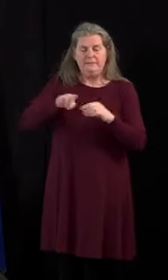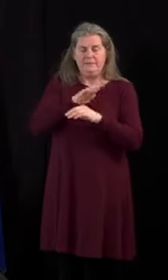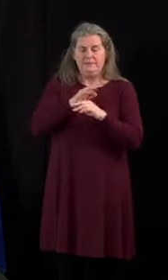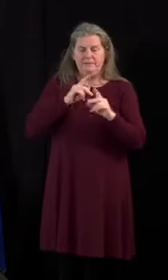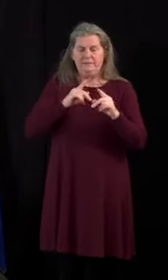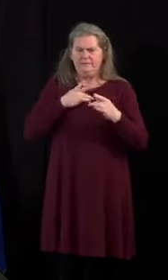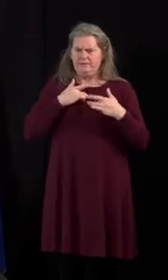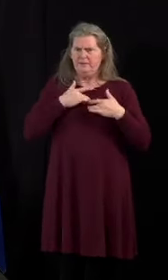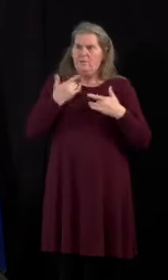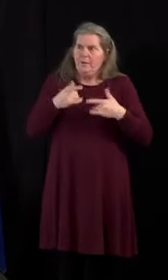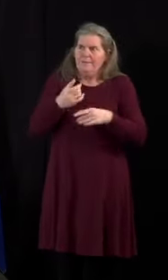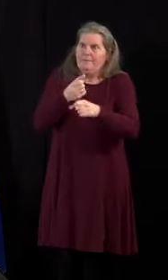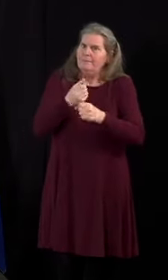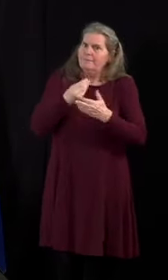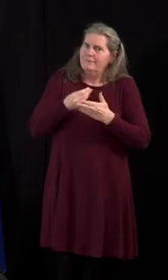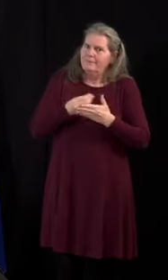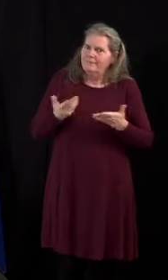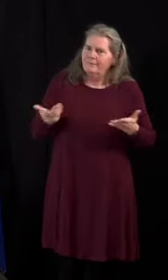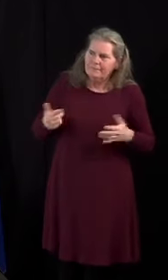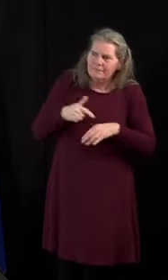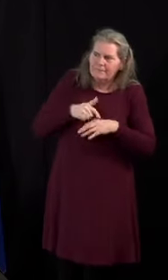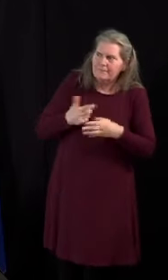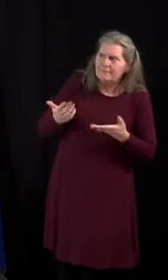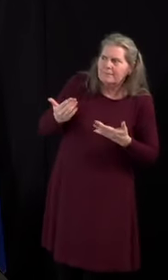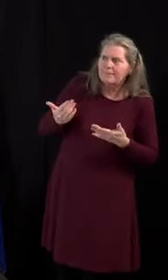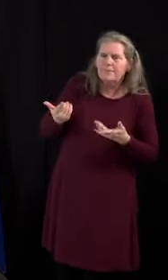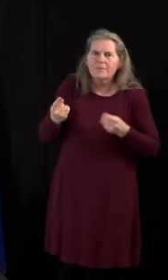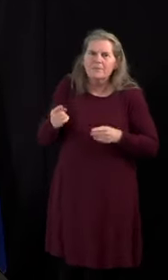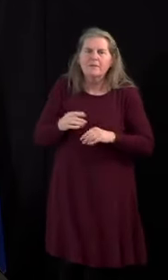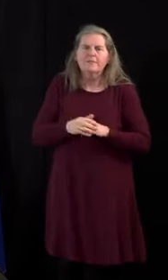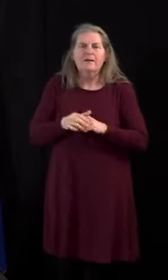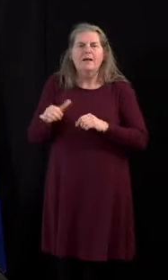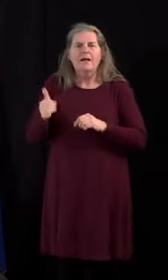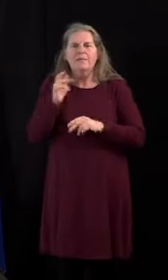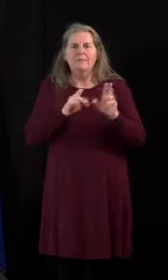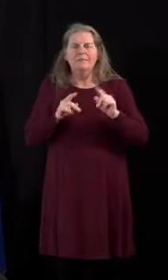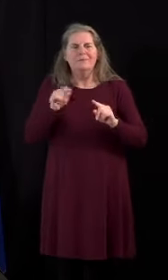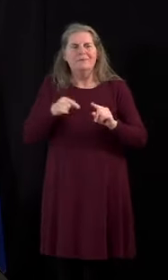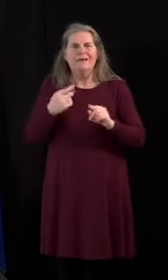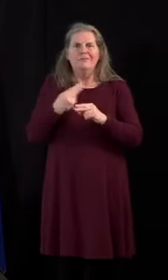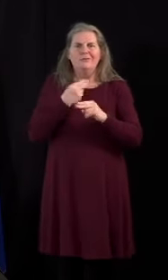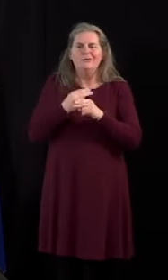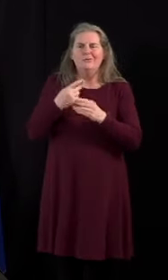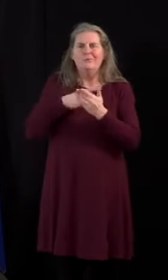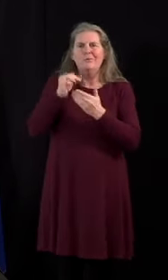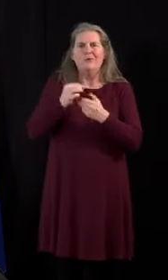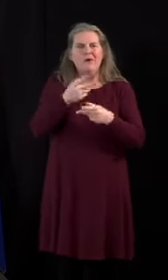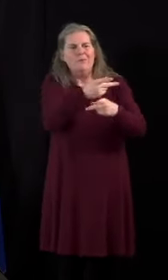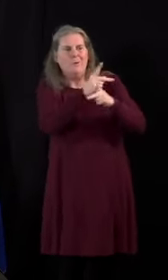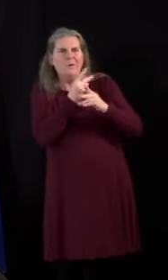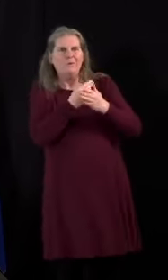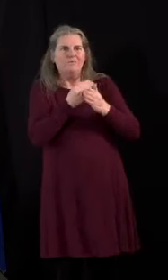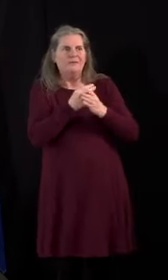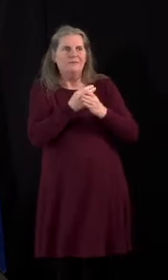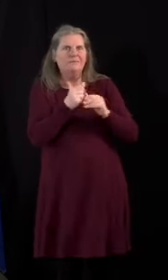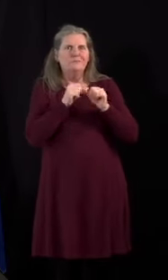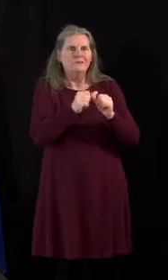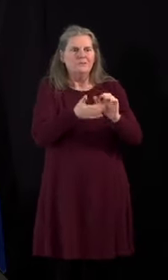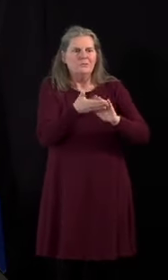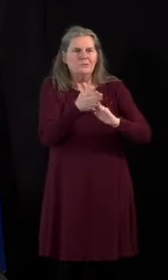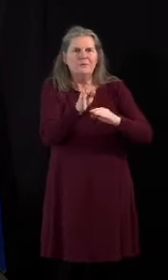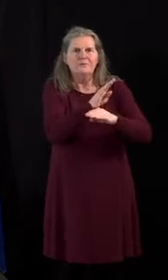course, timing. Others will have to contemplate using the loan program if they qualify. We've been working with